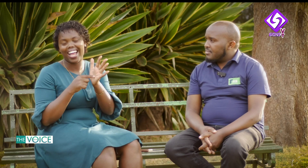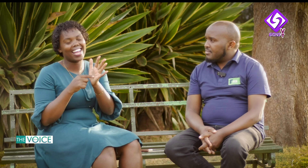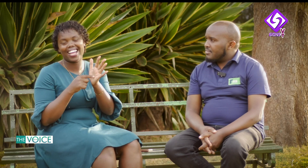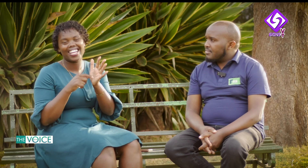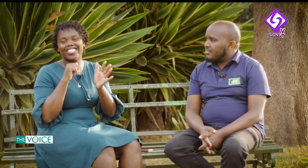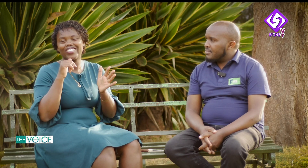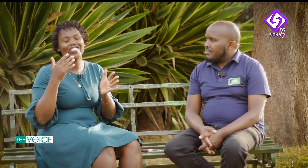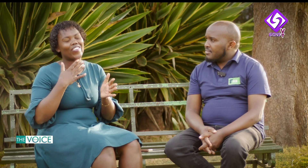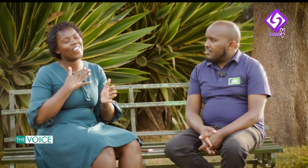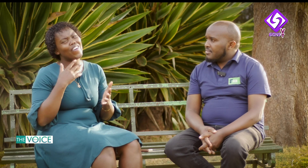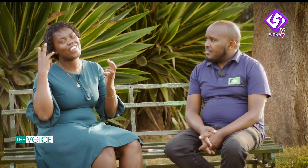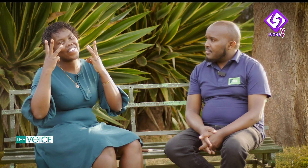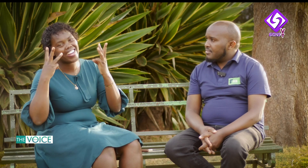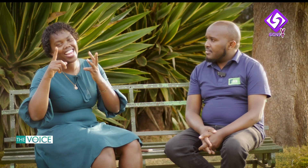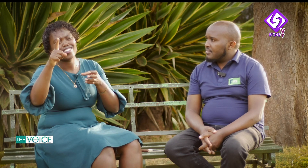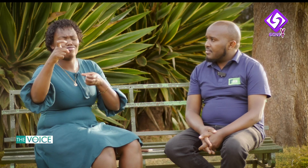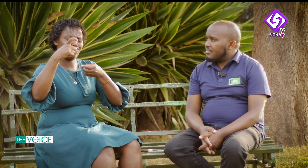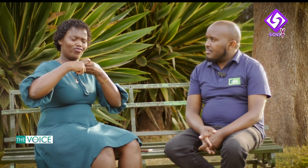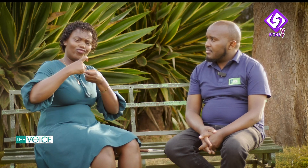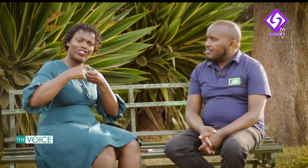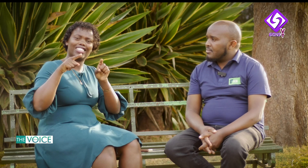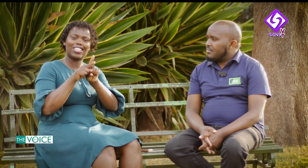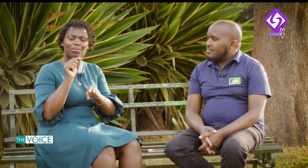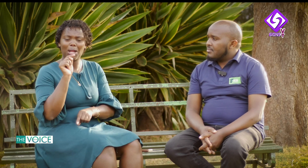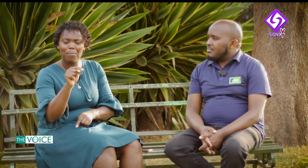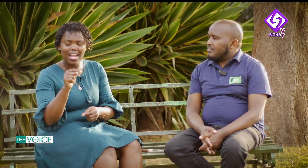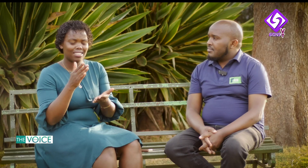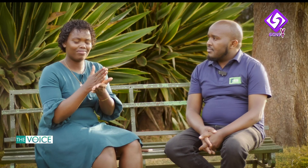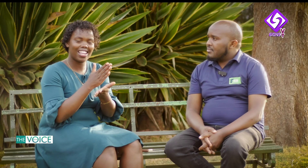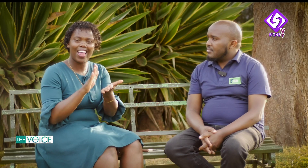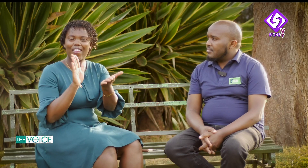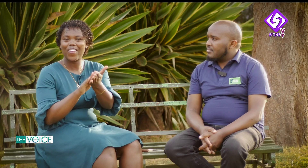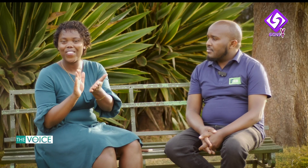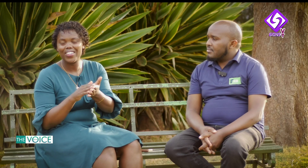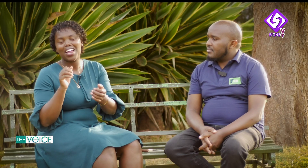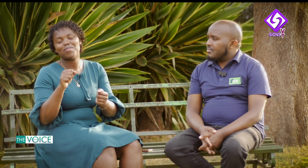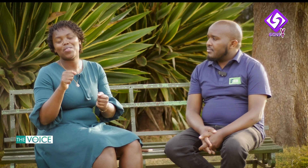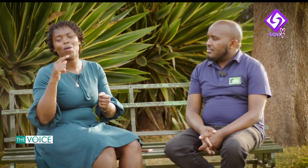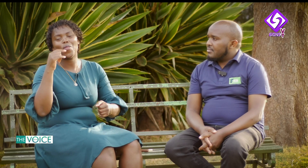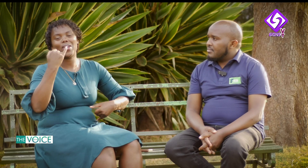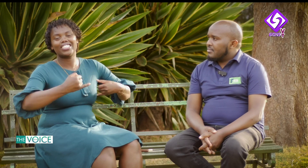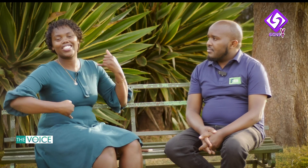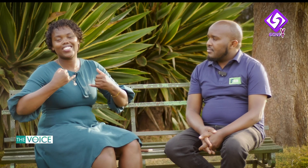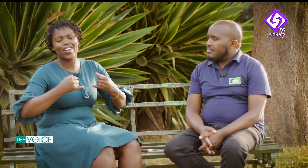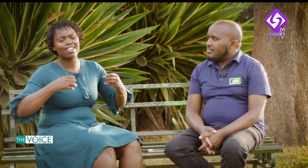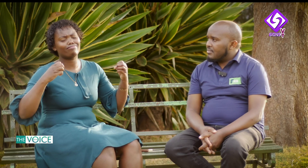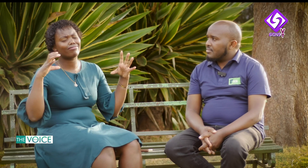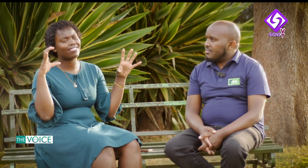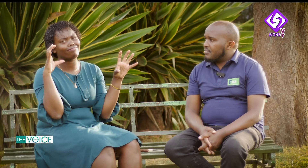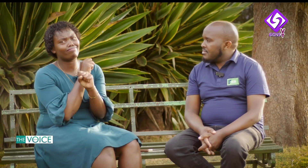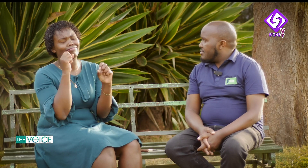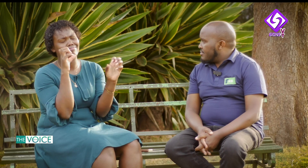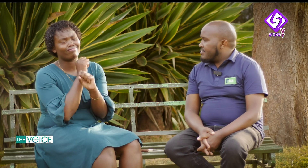viewer, don't worry, you can join us. You can subscribe and like and share and